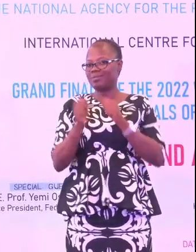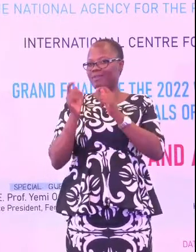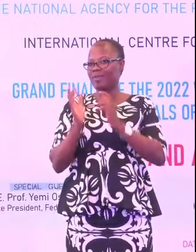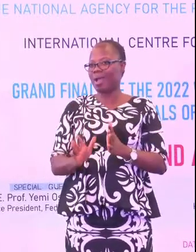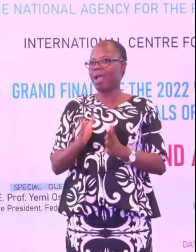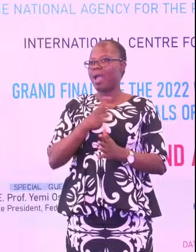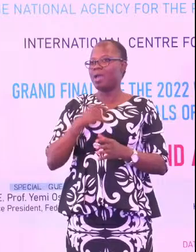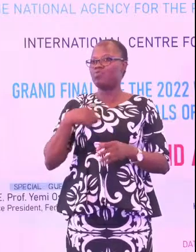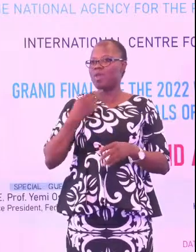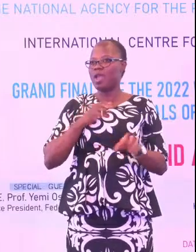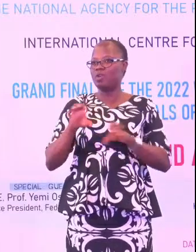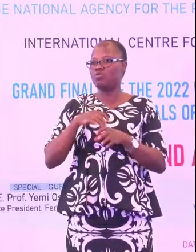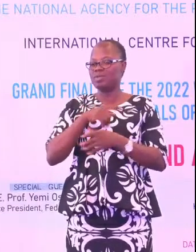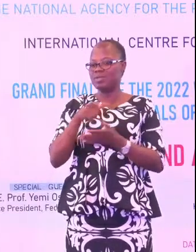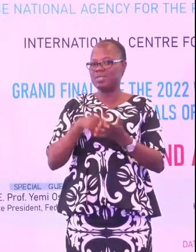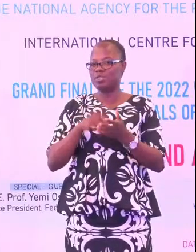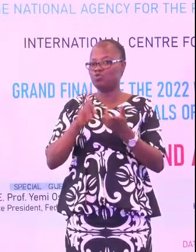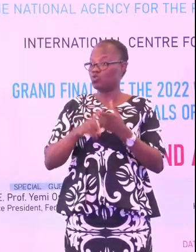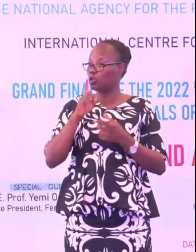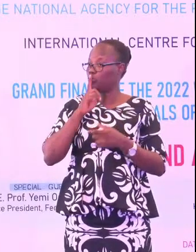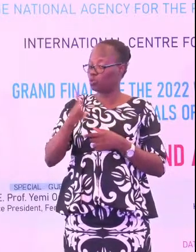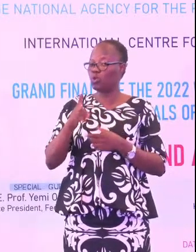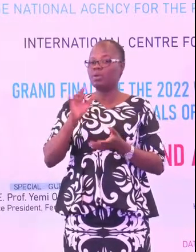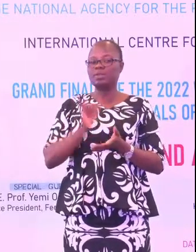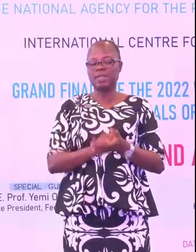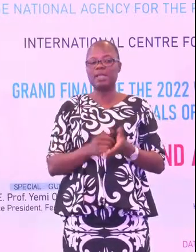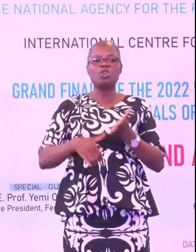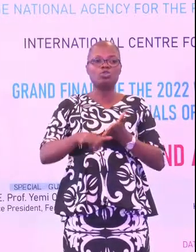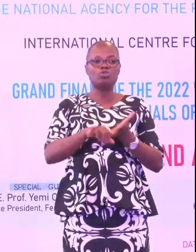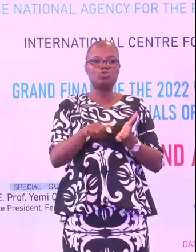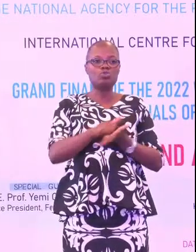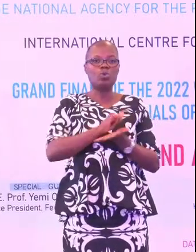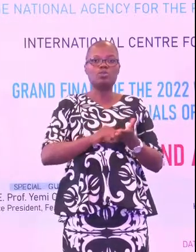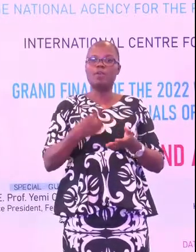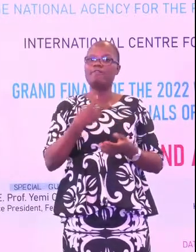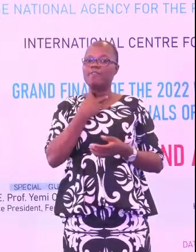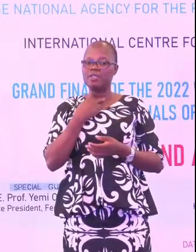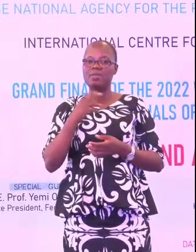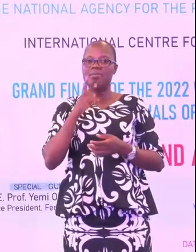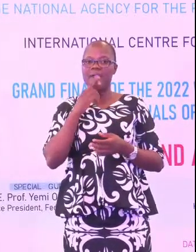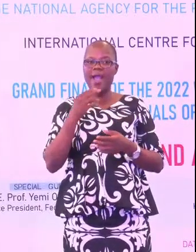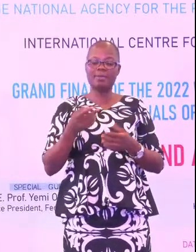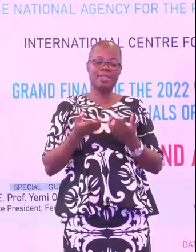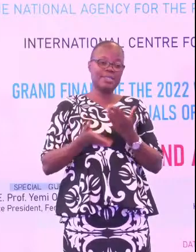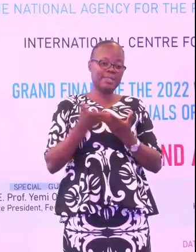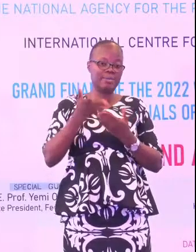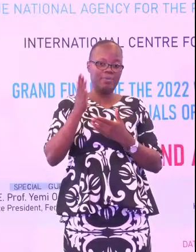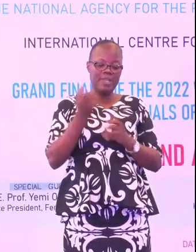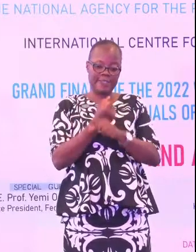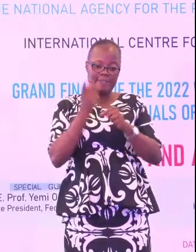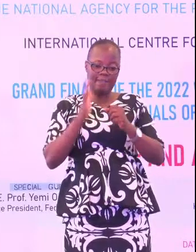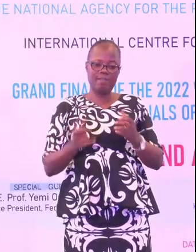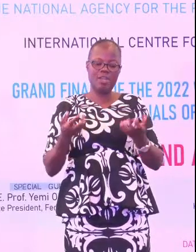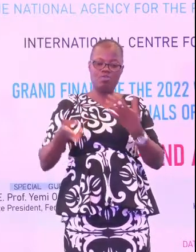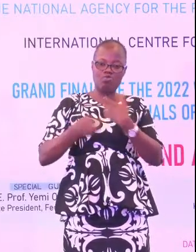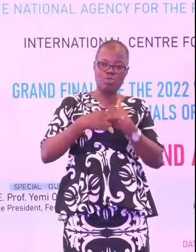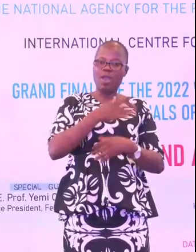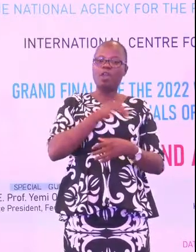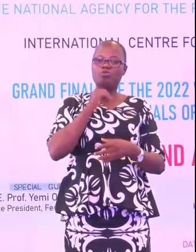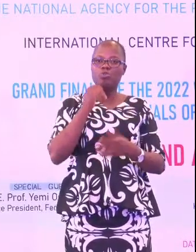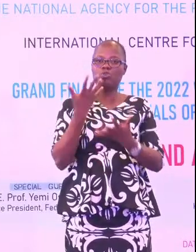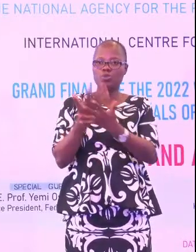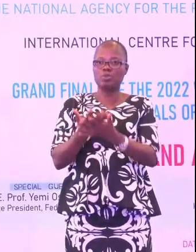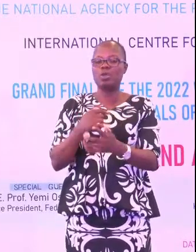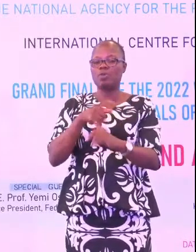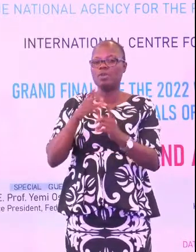And we are doing this a lot to ensure that those victims are safely returned and not prosecuted when they are caught